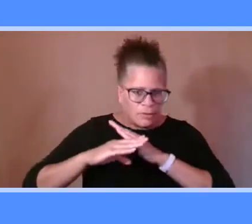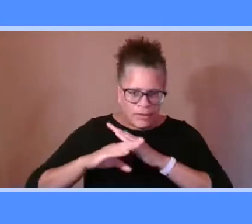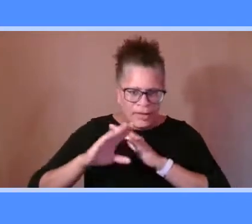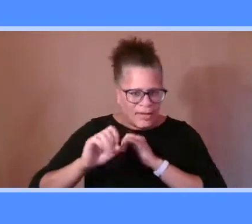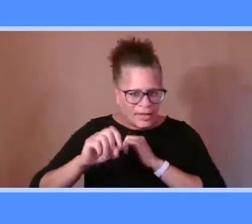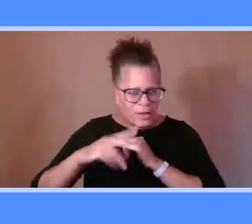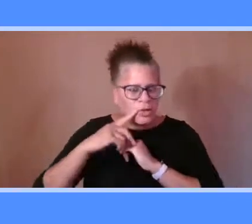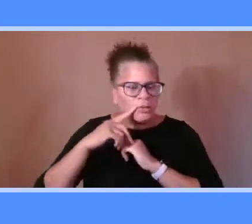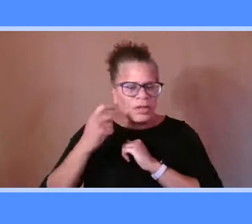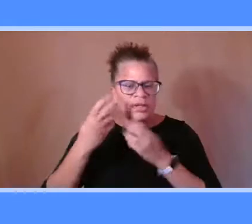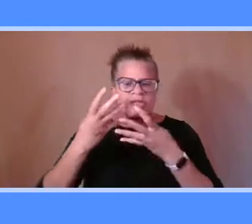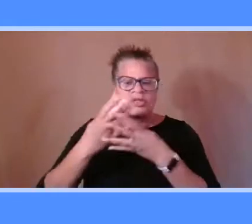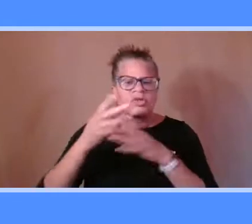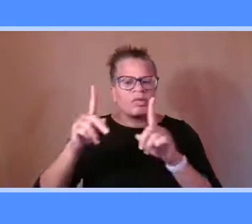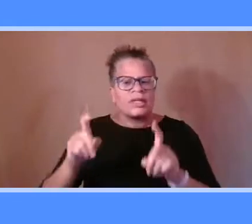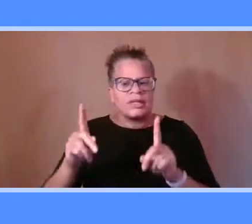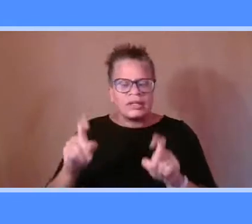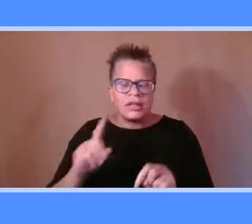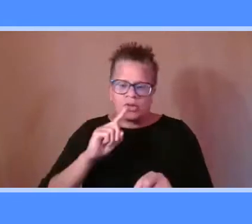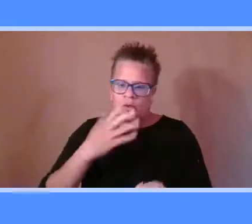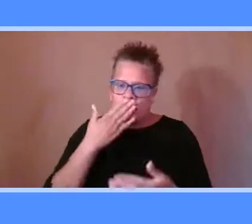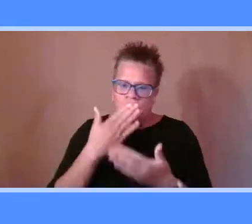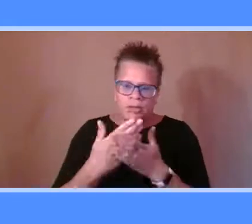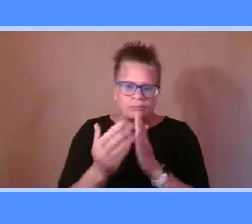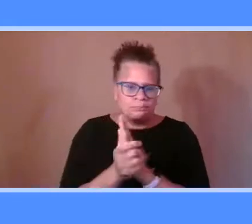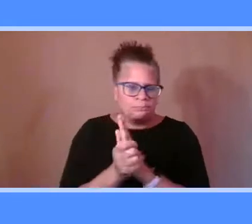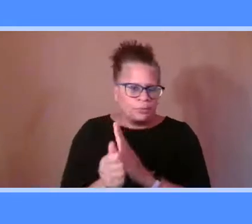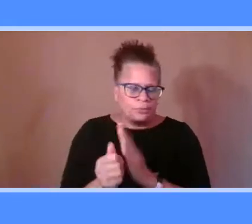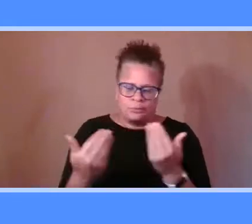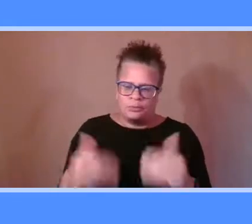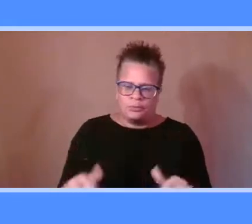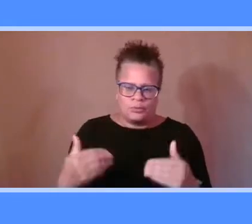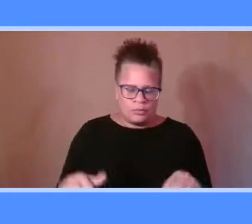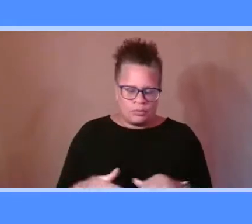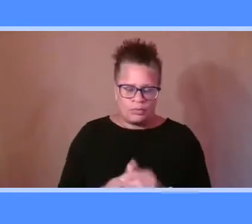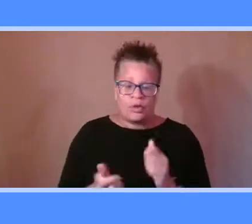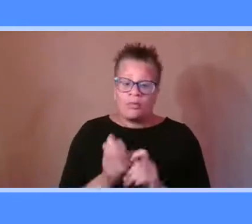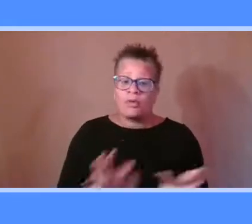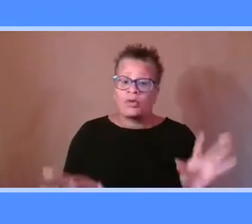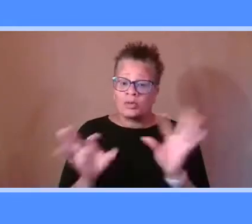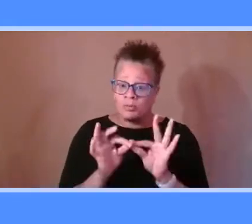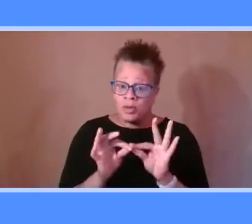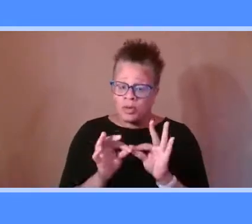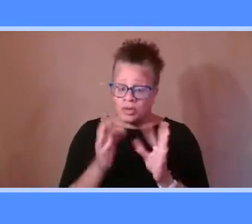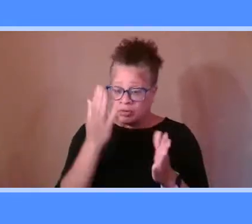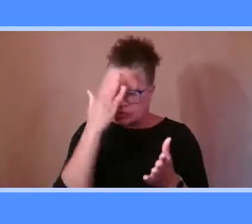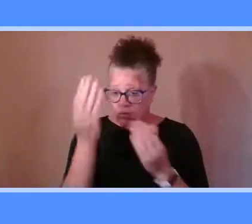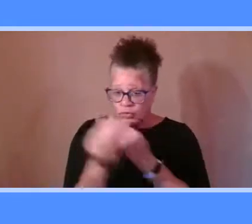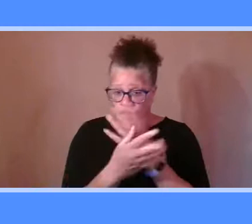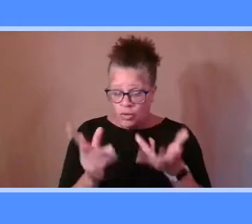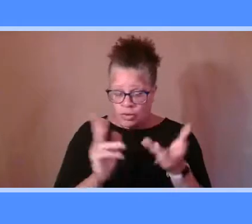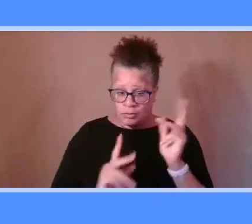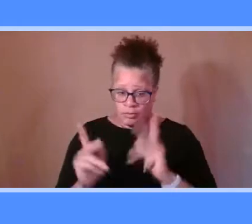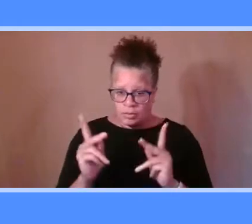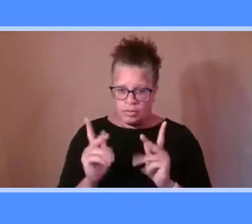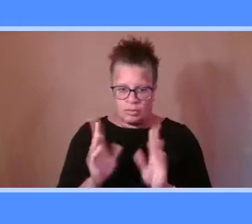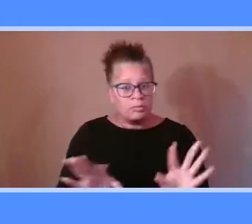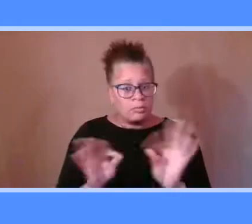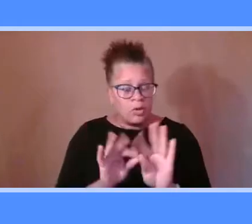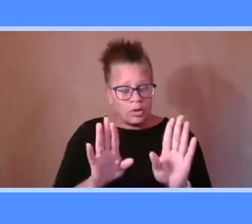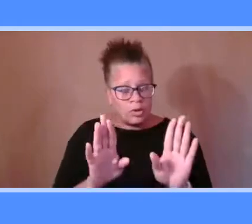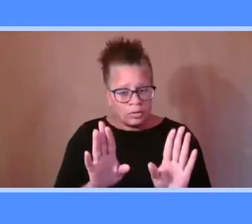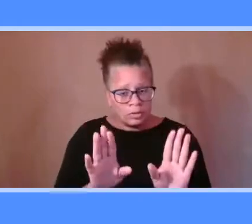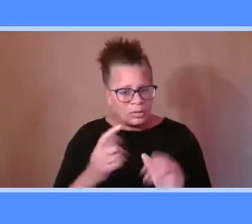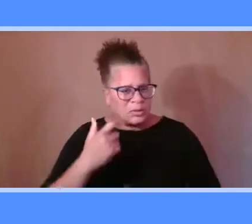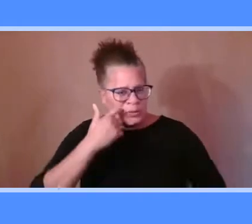cancers because the screening tests are so good. The main thing I want people to know, this is like big news, and it's a